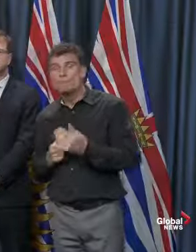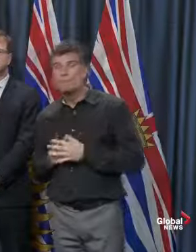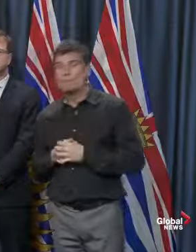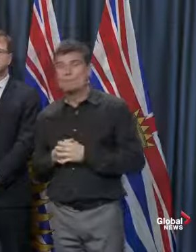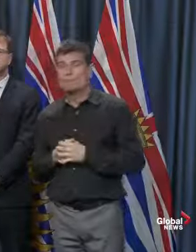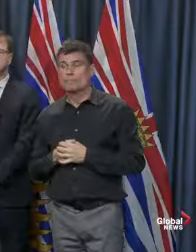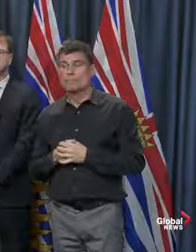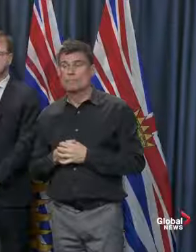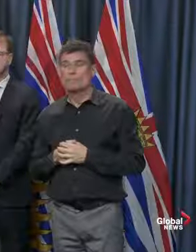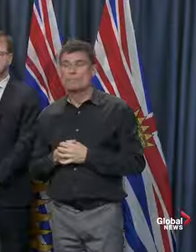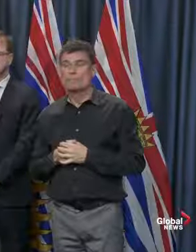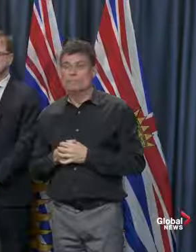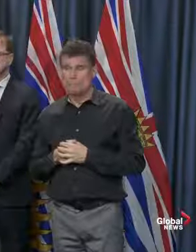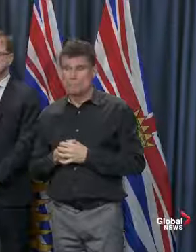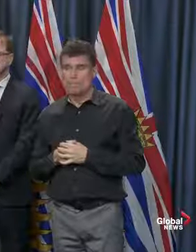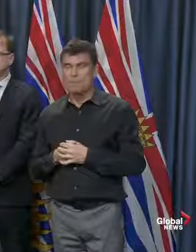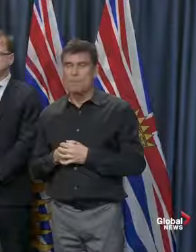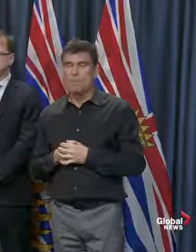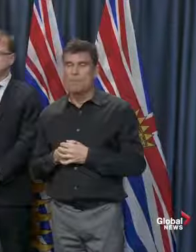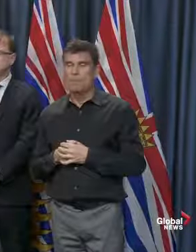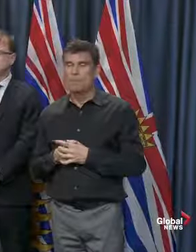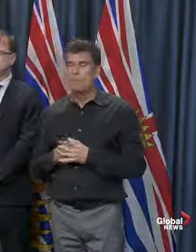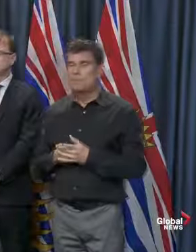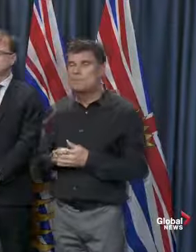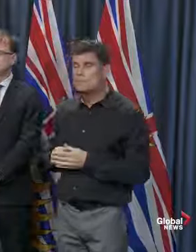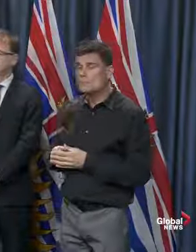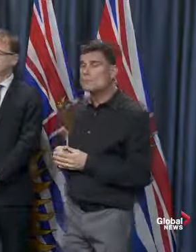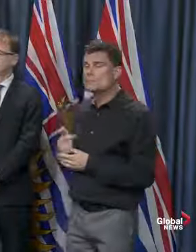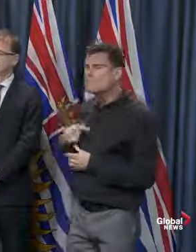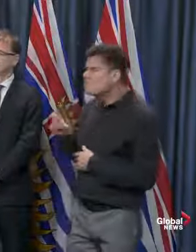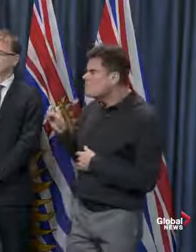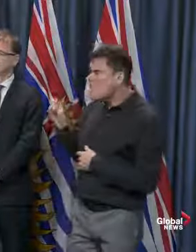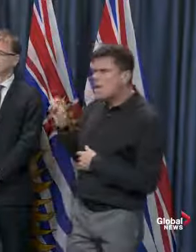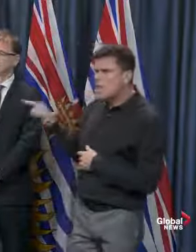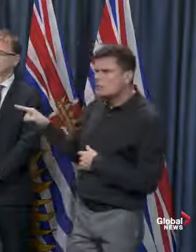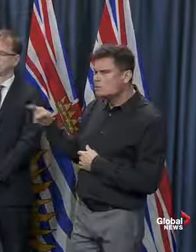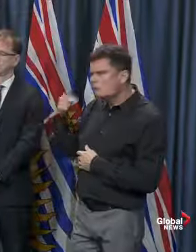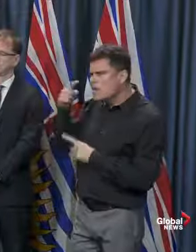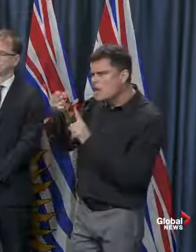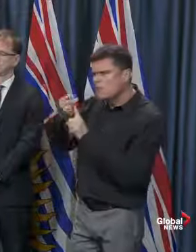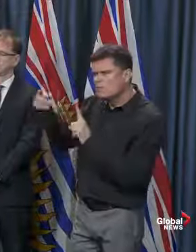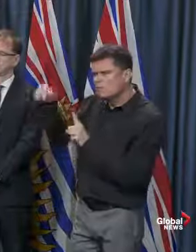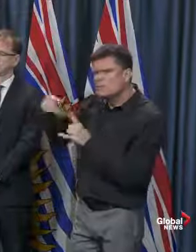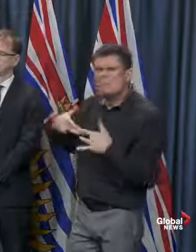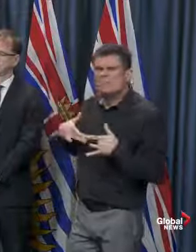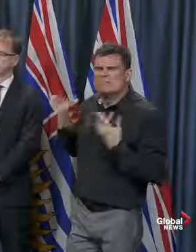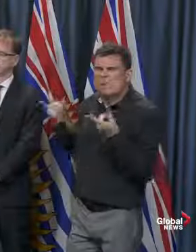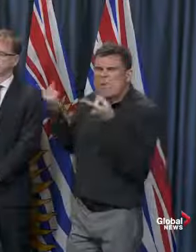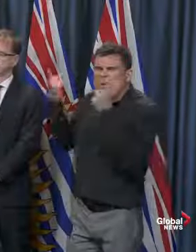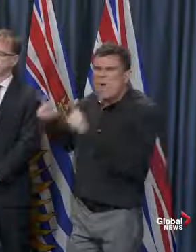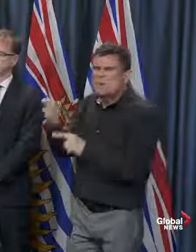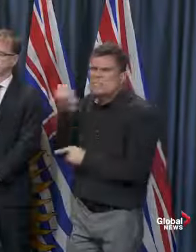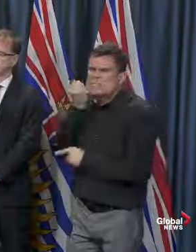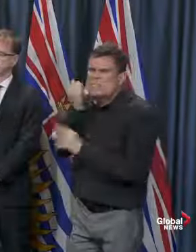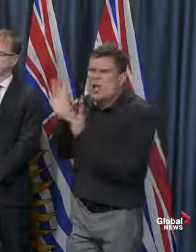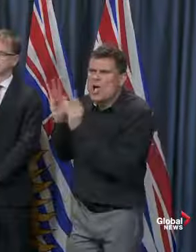Hi, Dr. Henry. Can you talk a little bit more about this dental conference? How many local people were there as opposed to international visitors? How many people do you